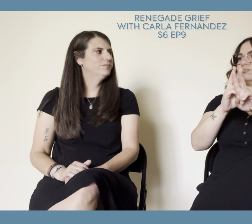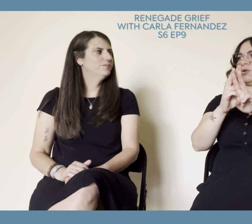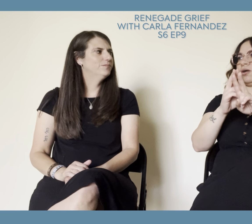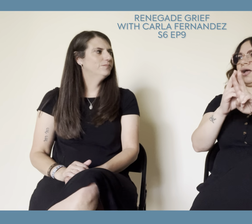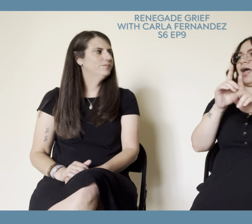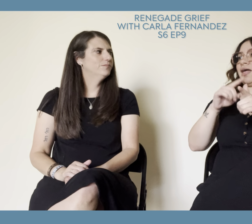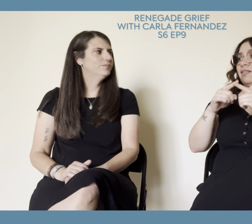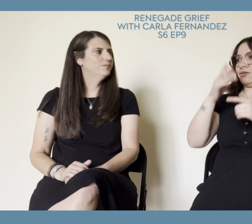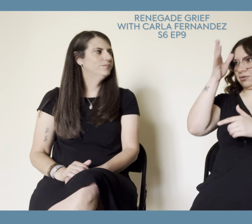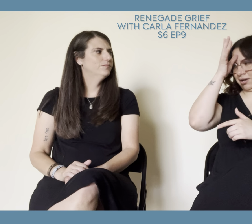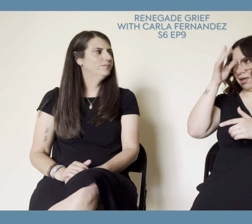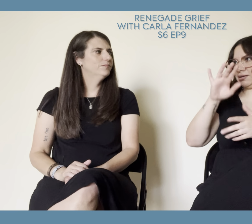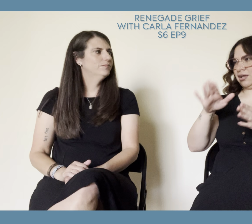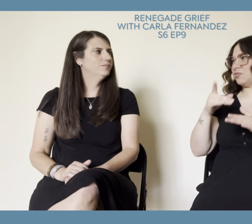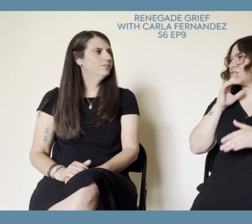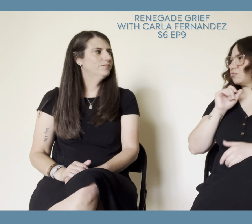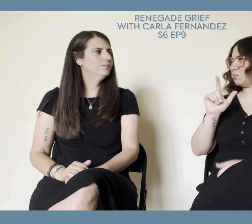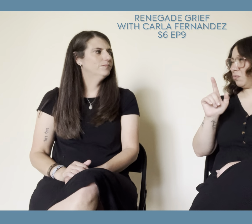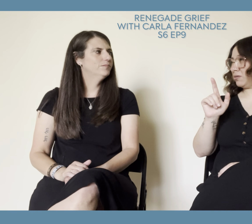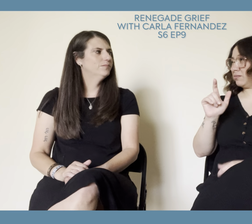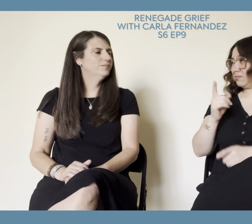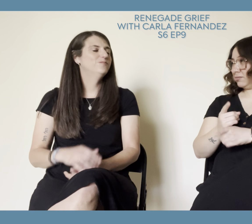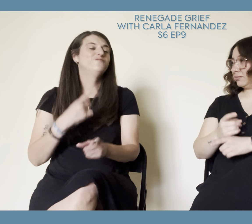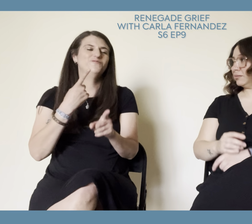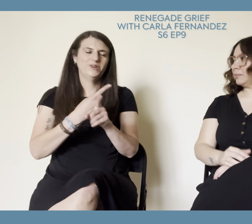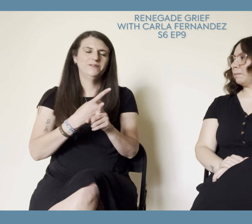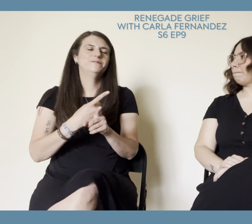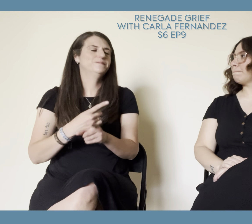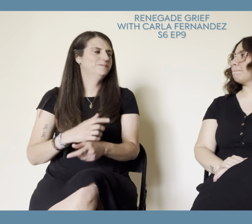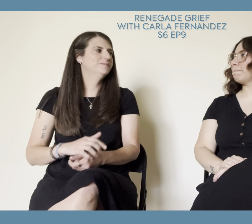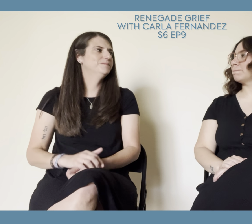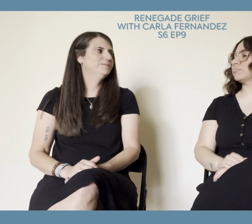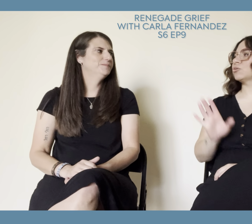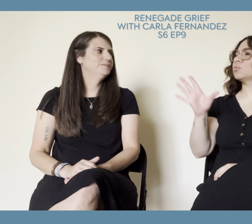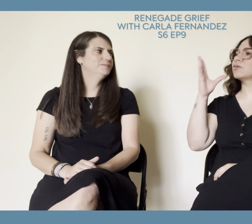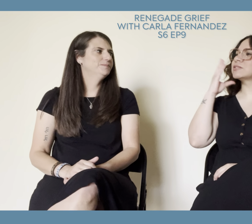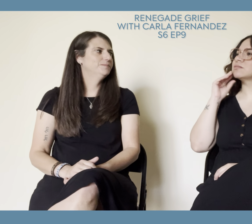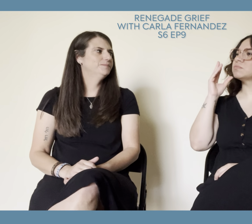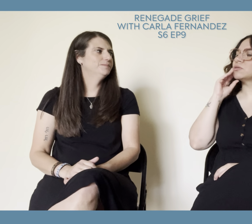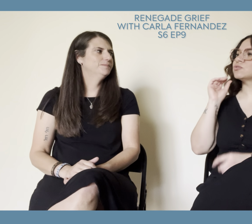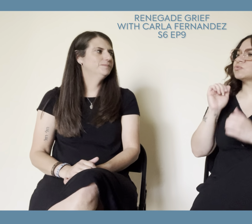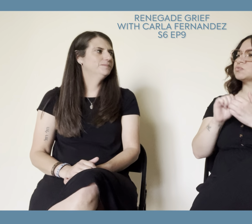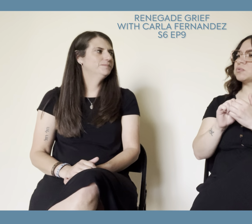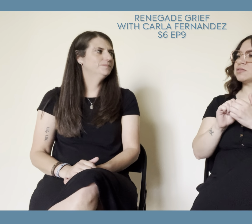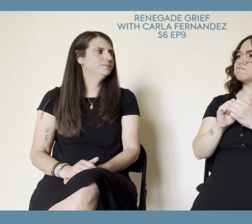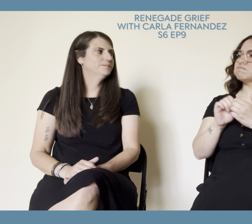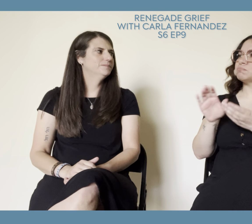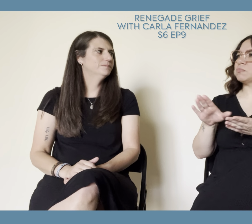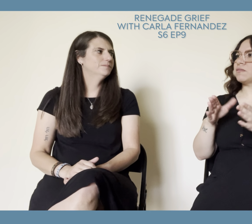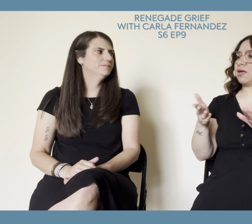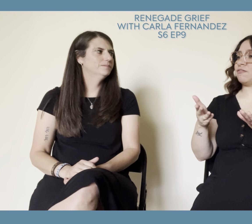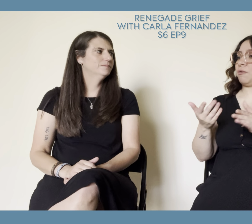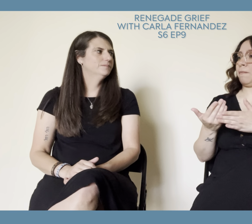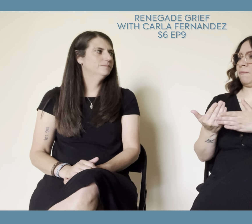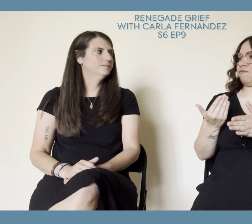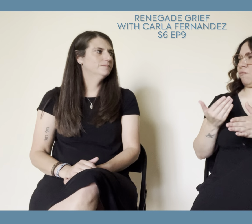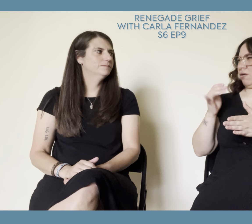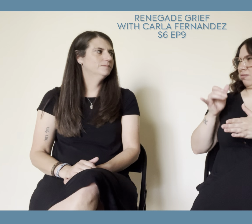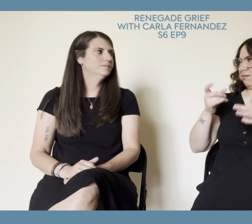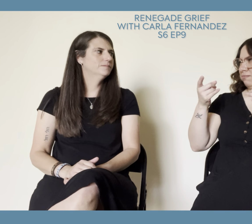about 21, is that right? That's right. What had your experience with death been before that point? I think